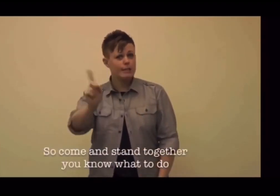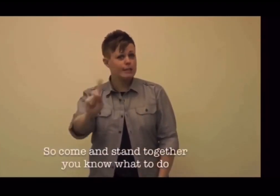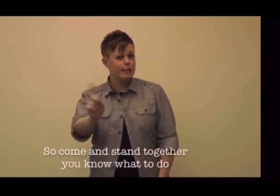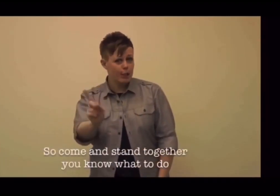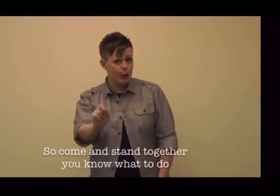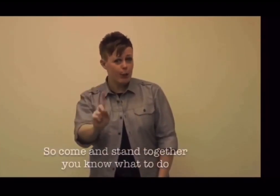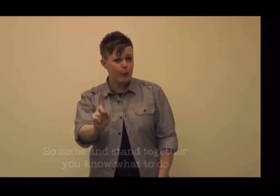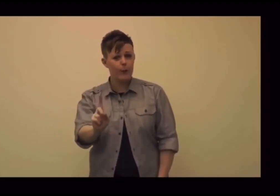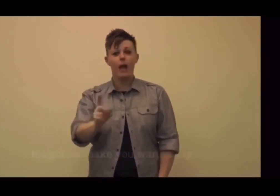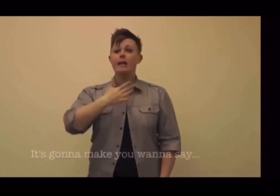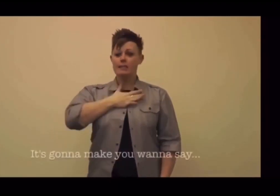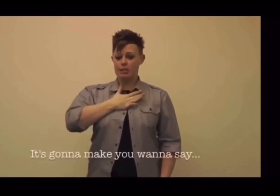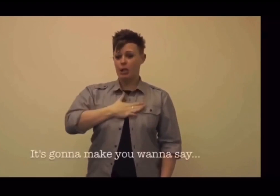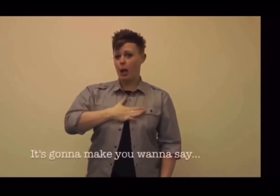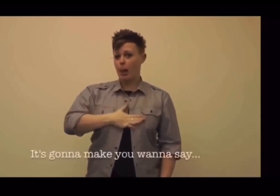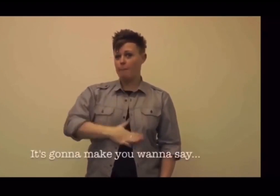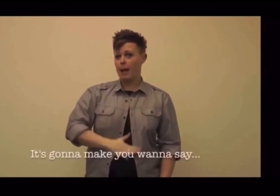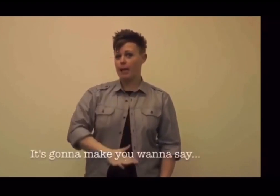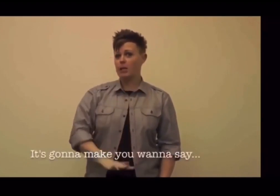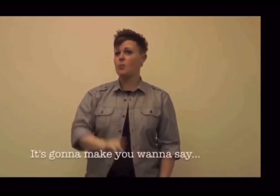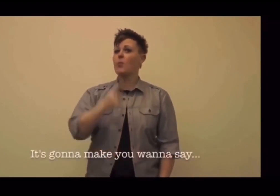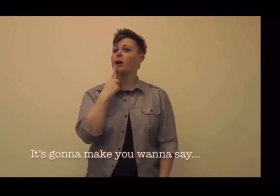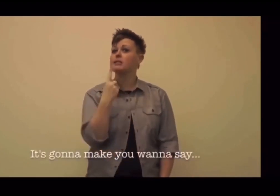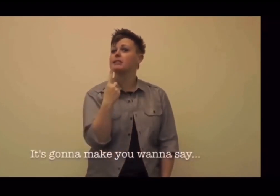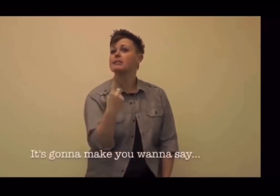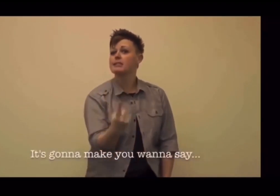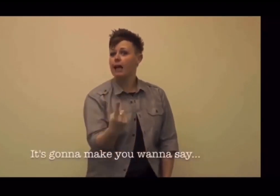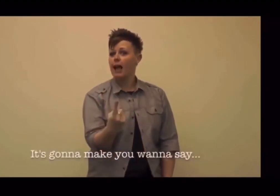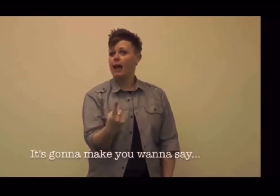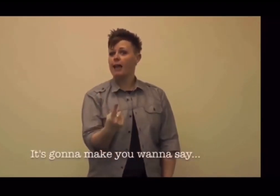to do. It's gonna make you want to say,